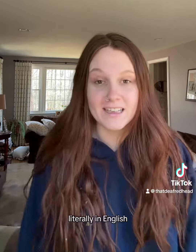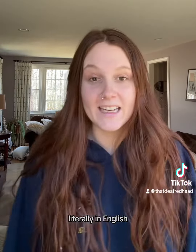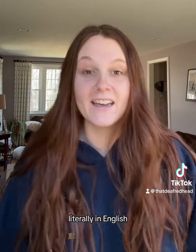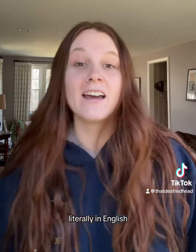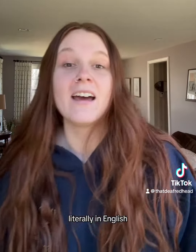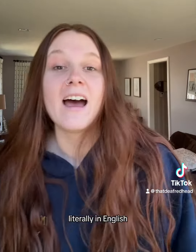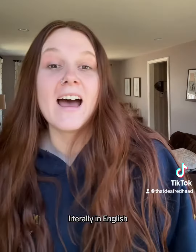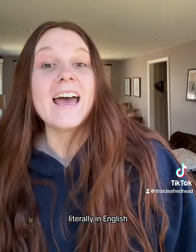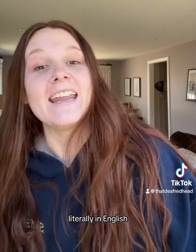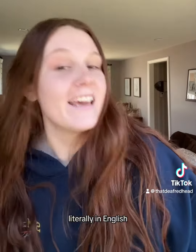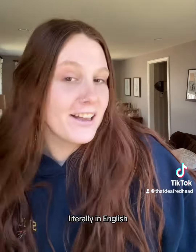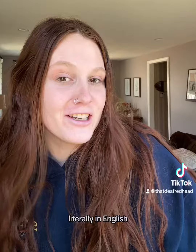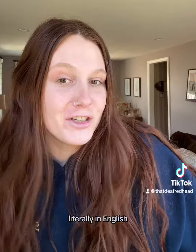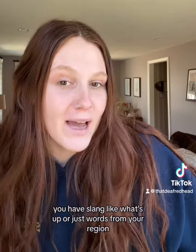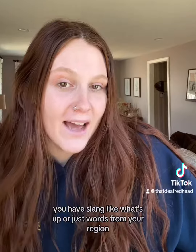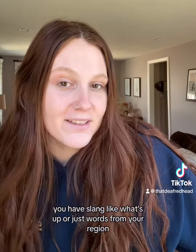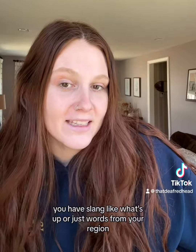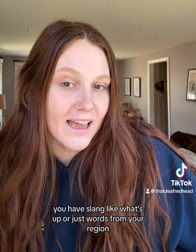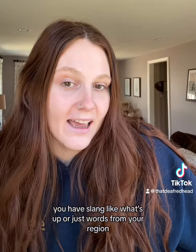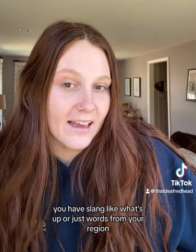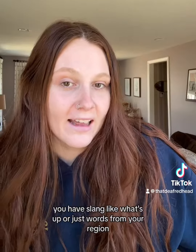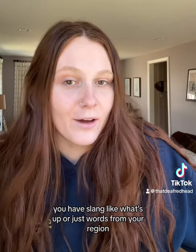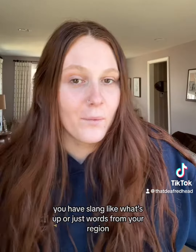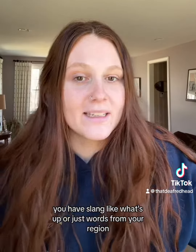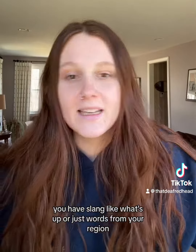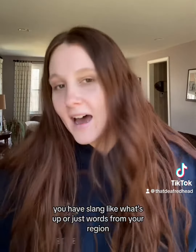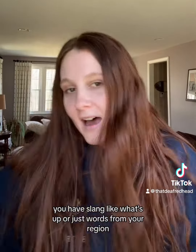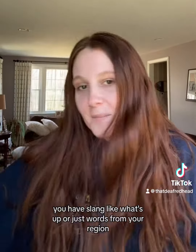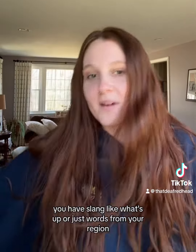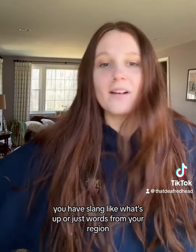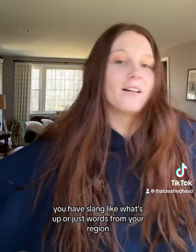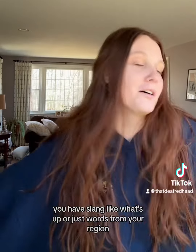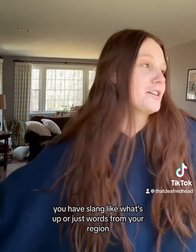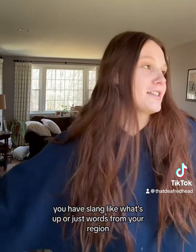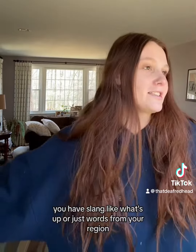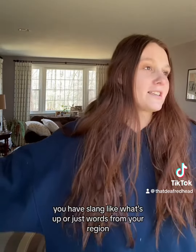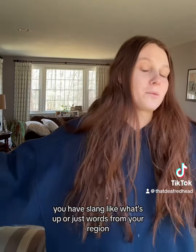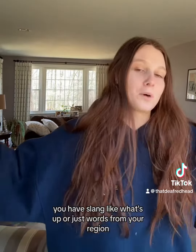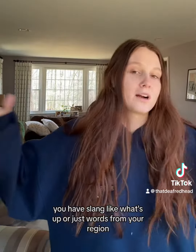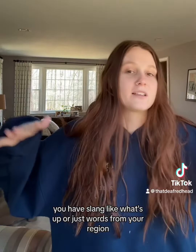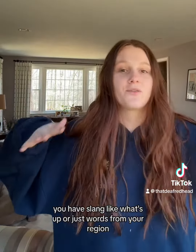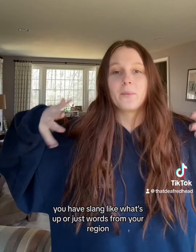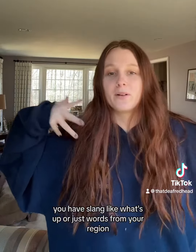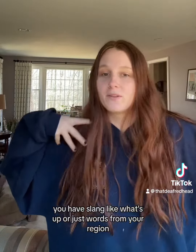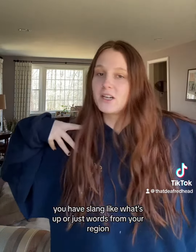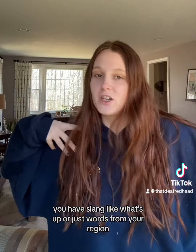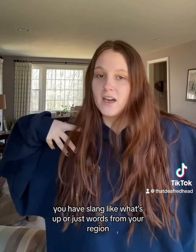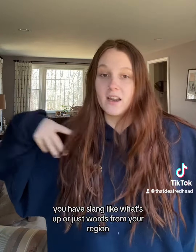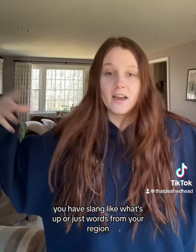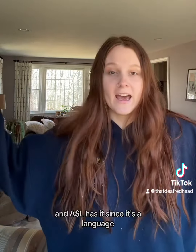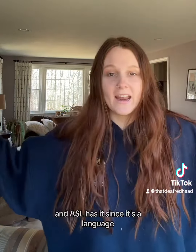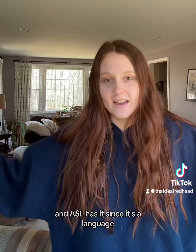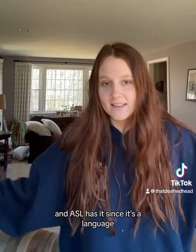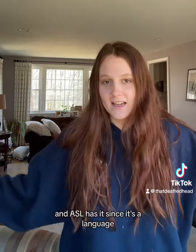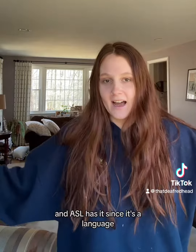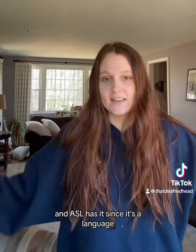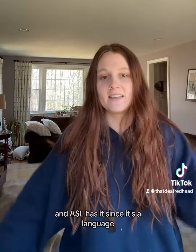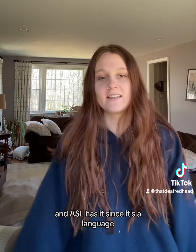Literally, in English you have slang like what's up, or just words from your region. And ASL has it since